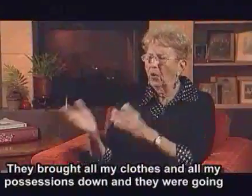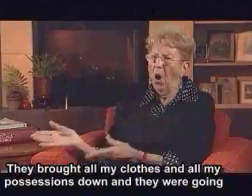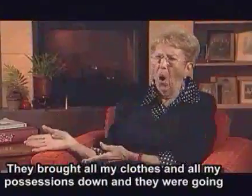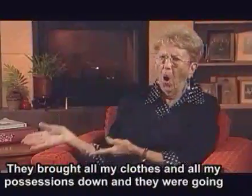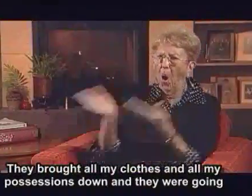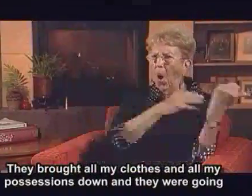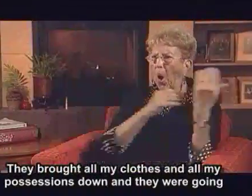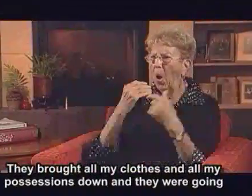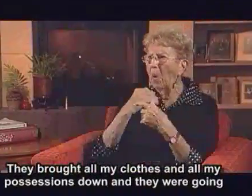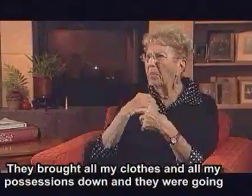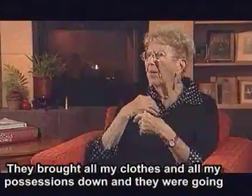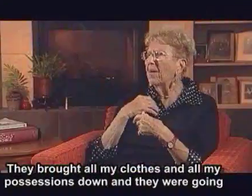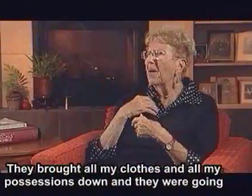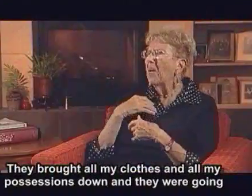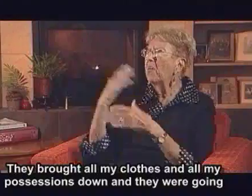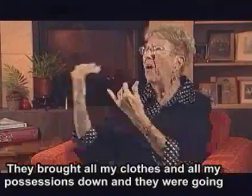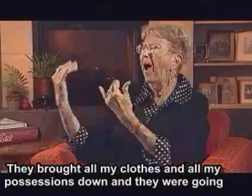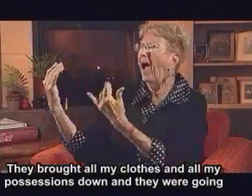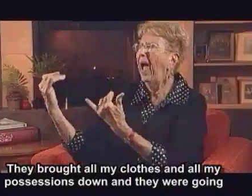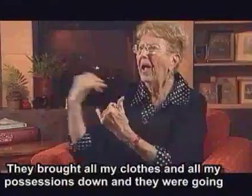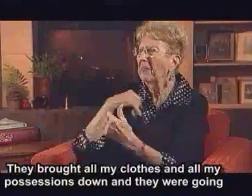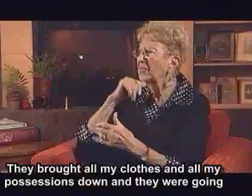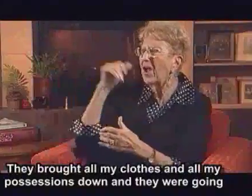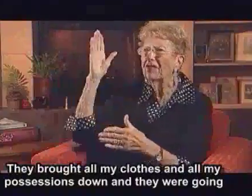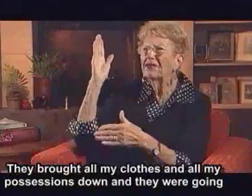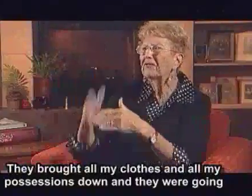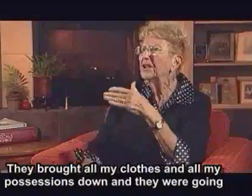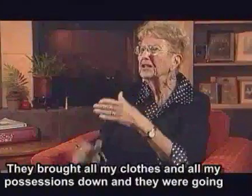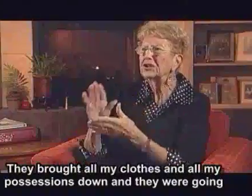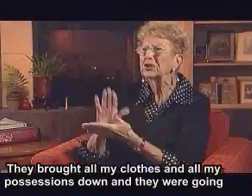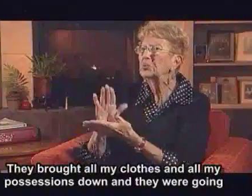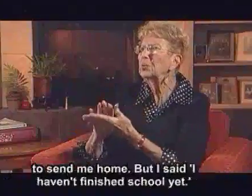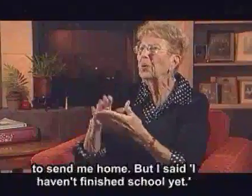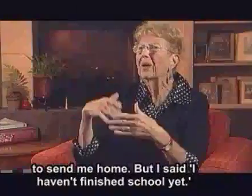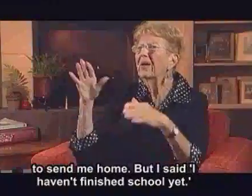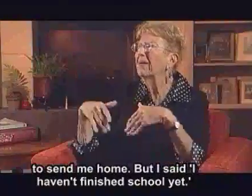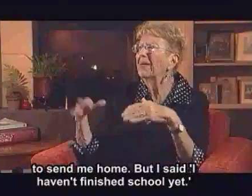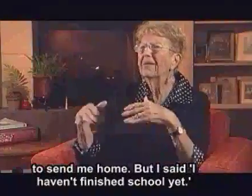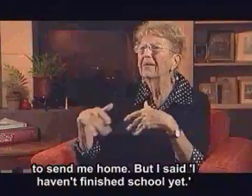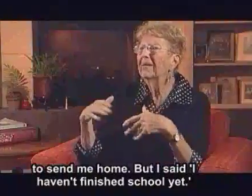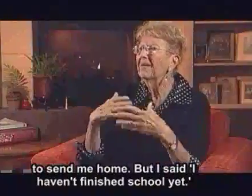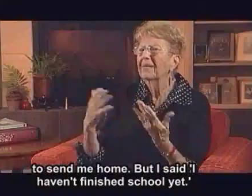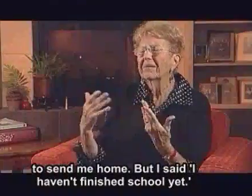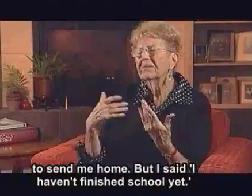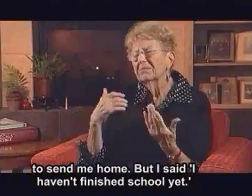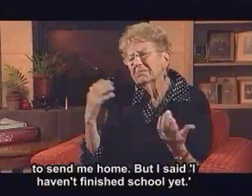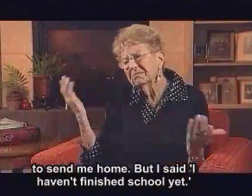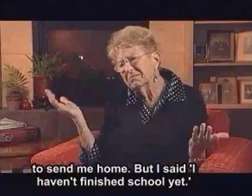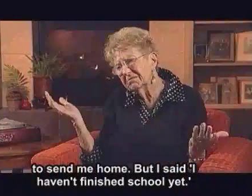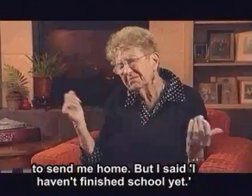They brought all my clothes and all my possessions down, and they were going to send me home. But I said I haven't finished school